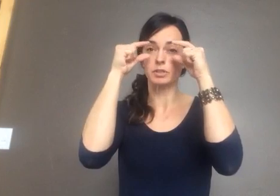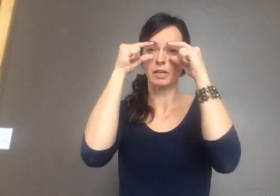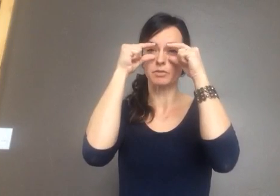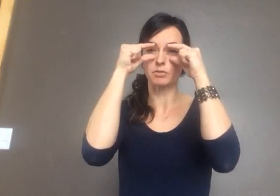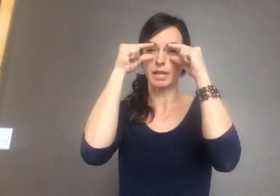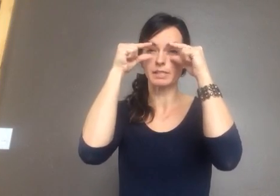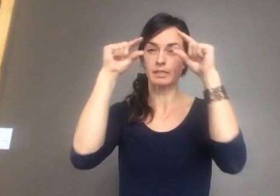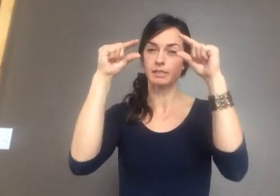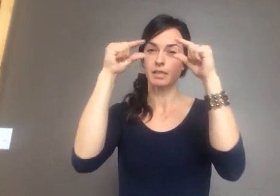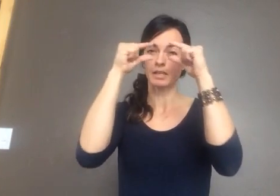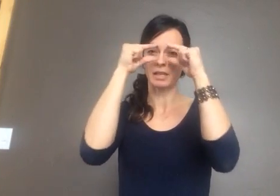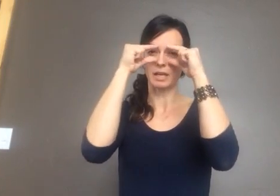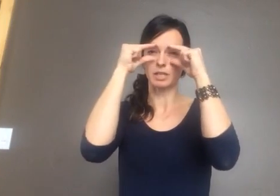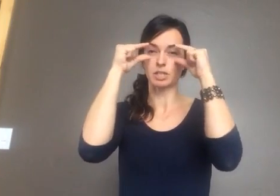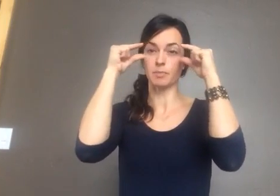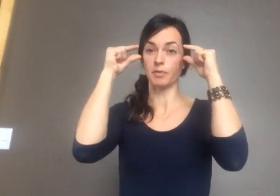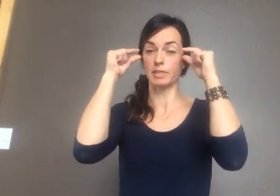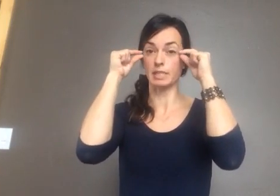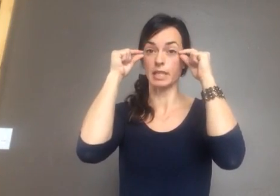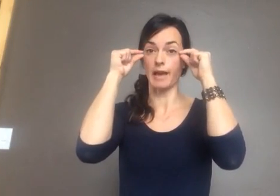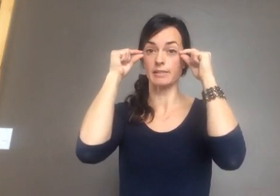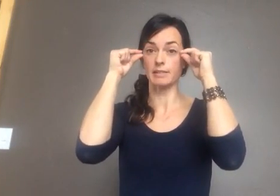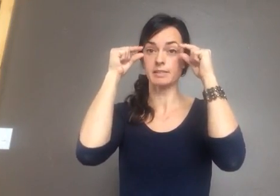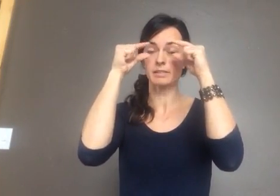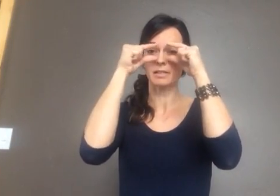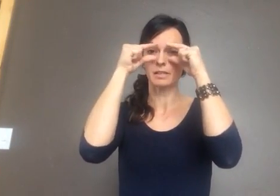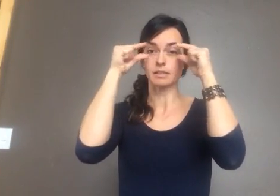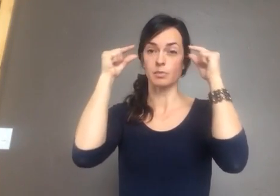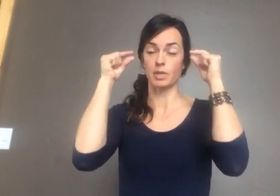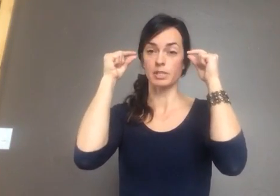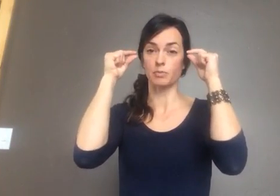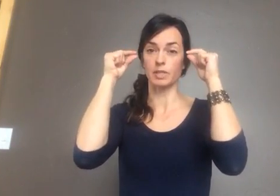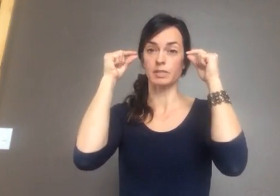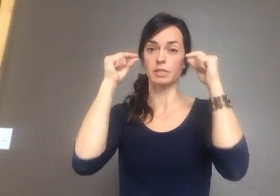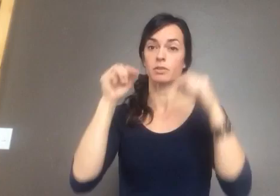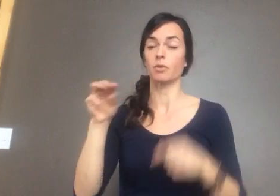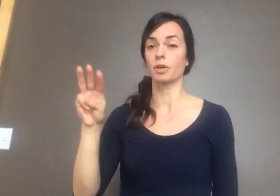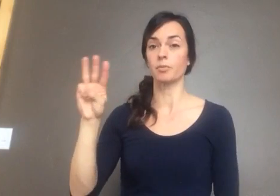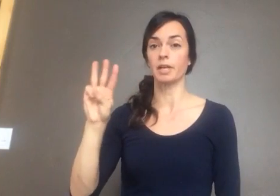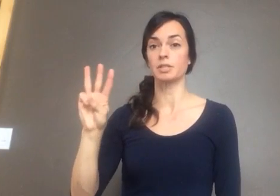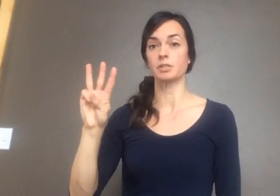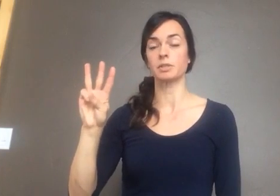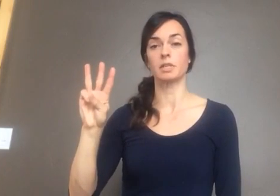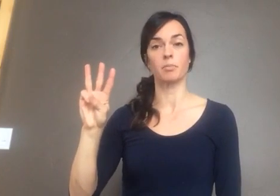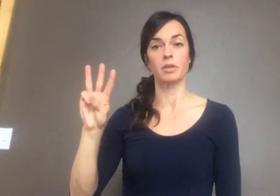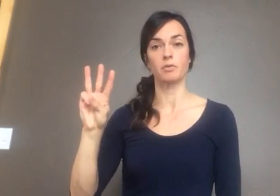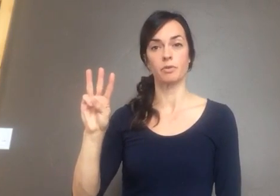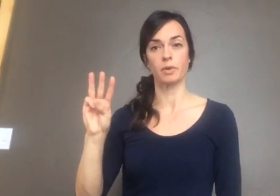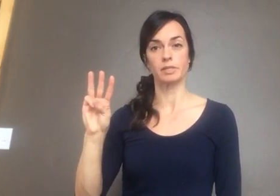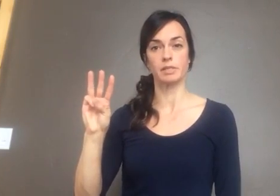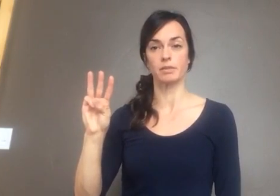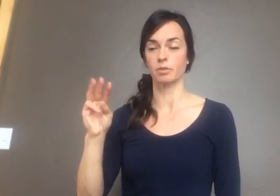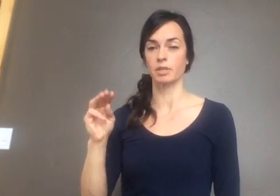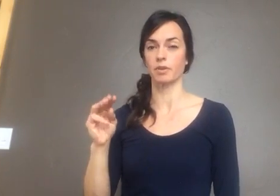kind of trace the shape of his glasses. So President Wilson, or you might just do a W for Wilson, whichever you